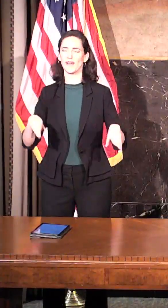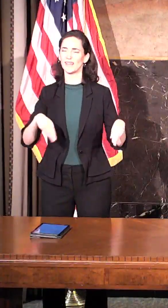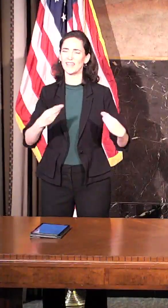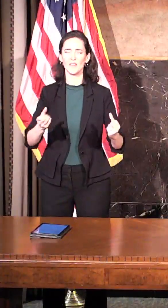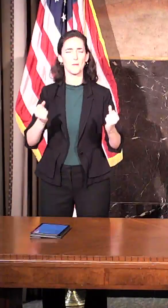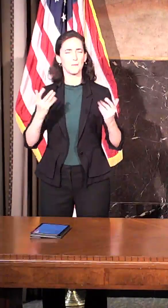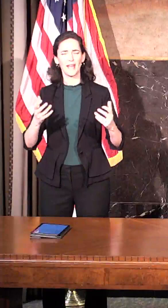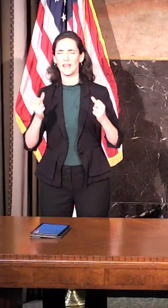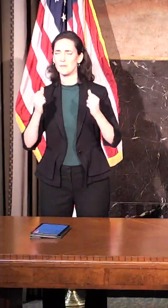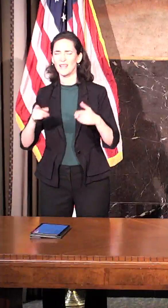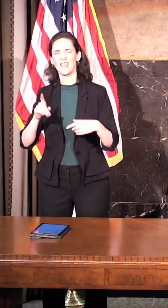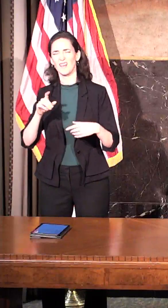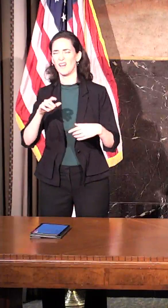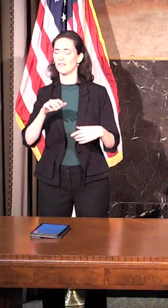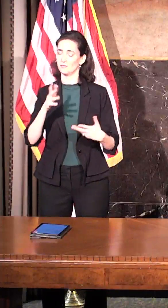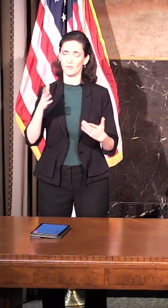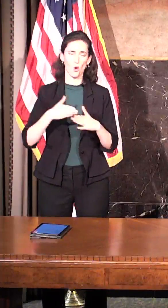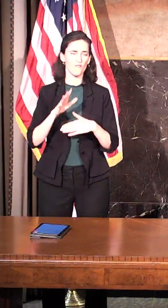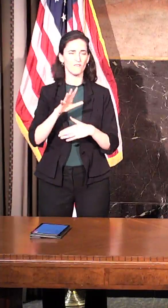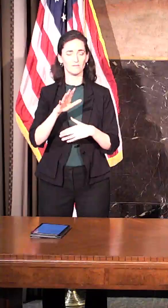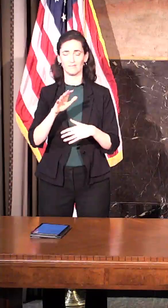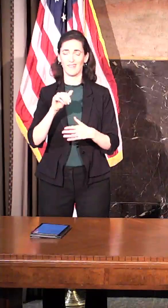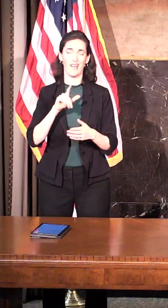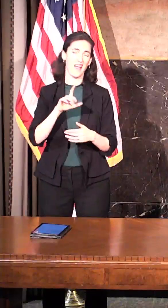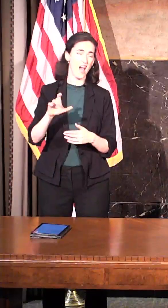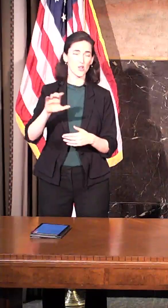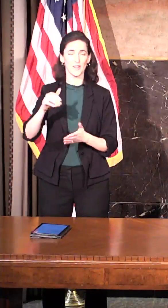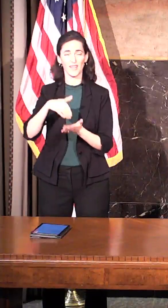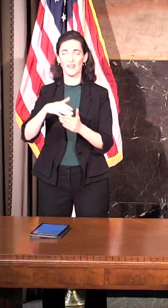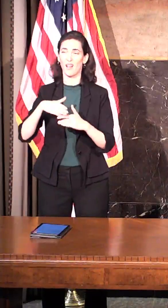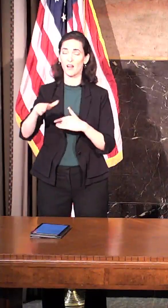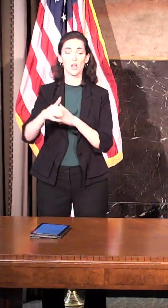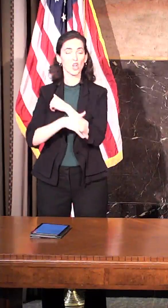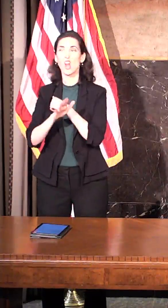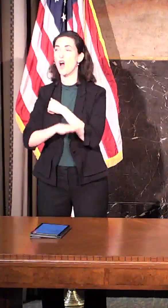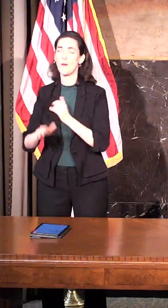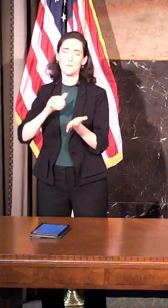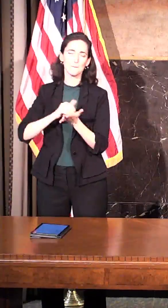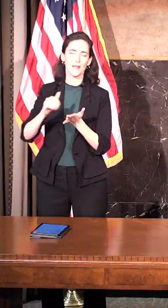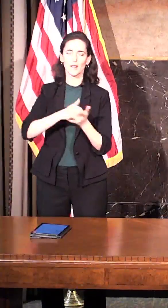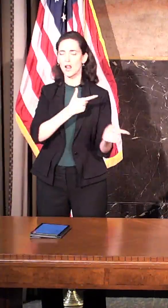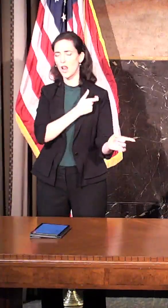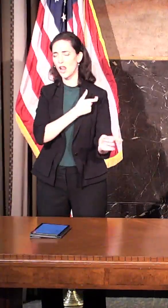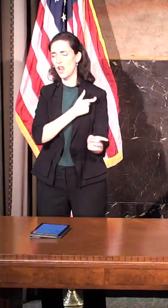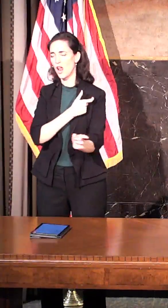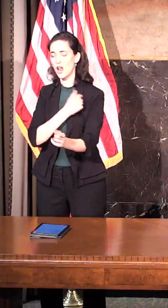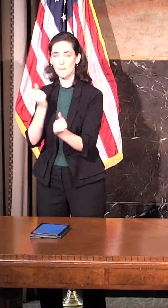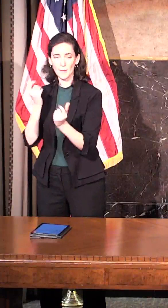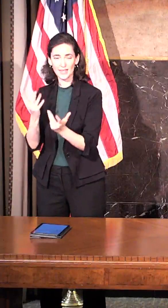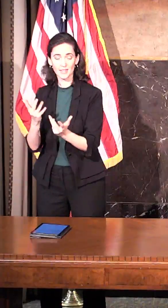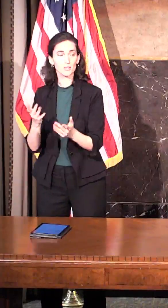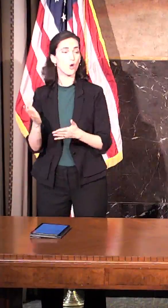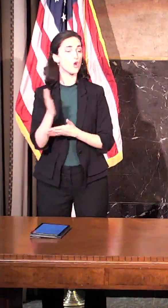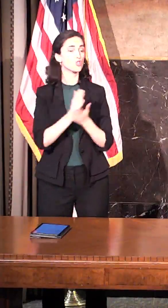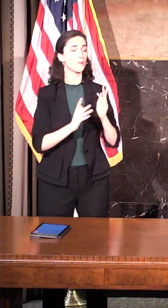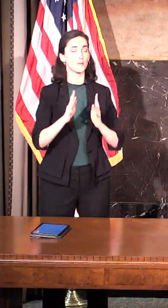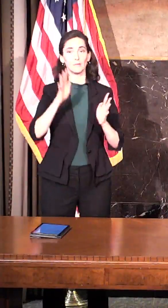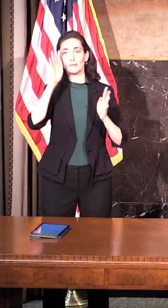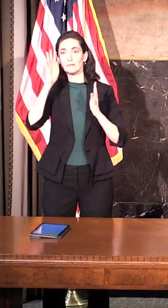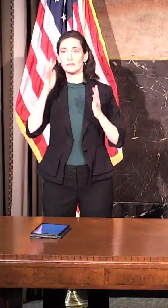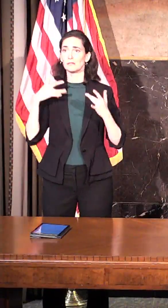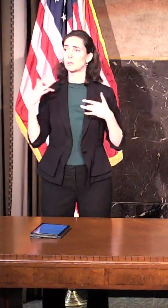hundreds of thousands of doses here in Louisiana and millions across the country, we can absolutely dispel some of the